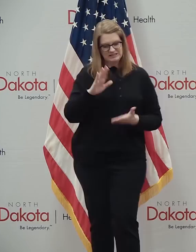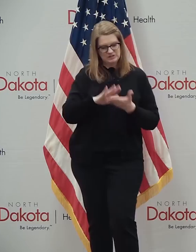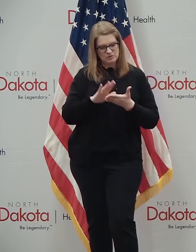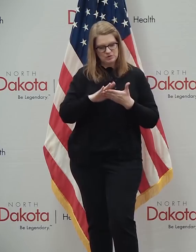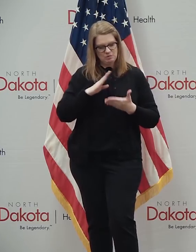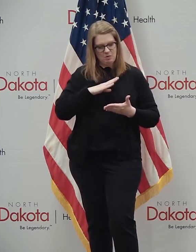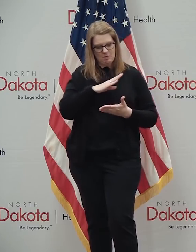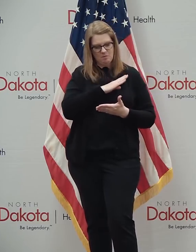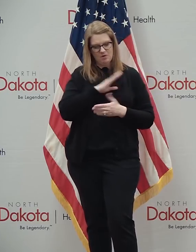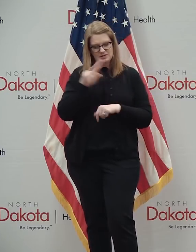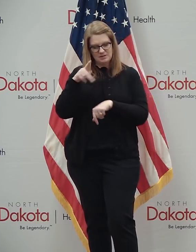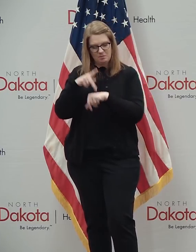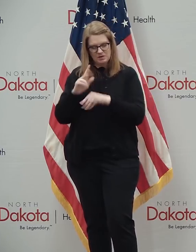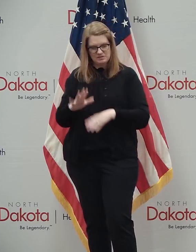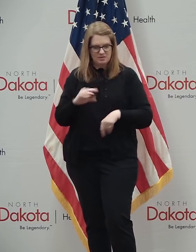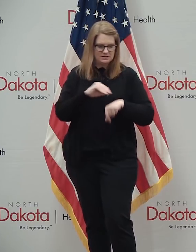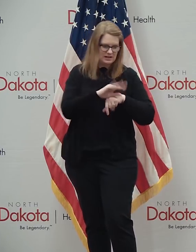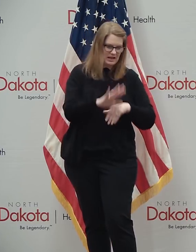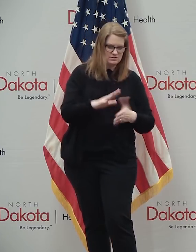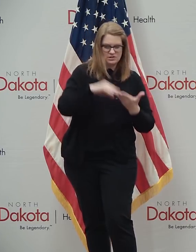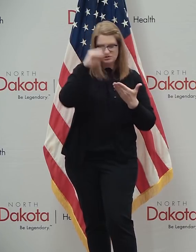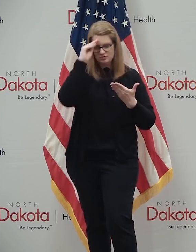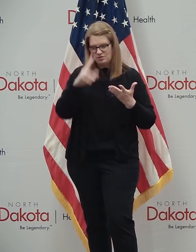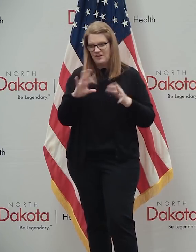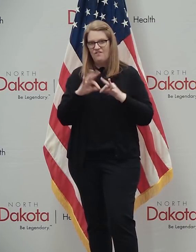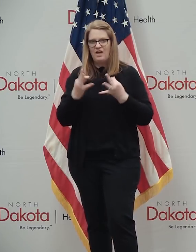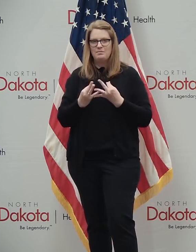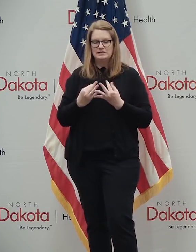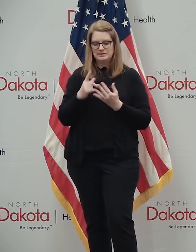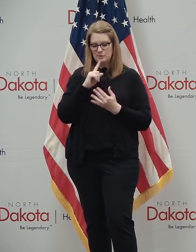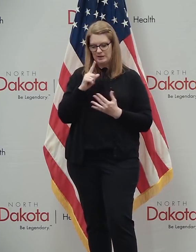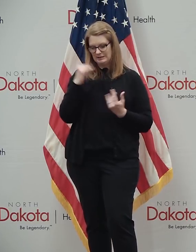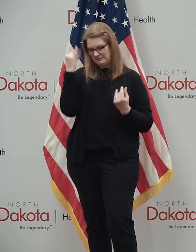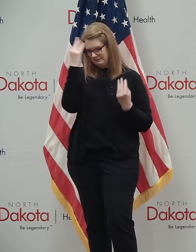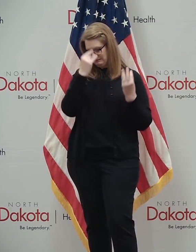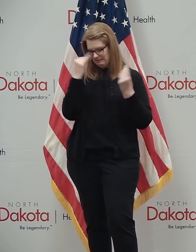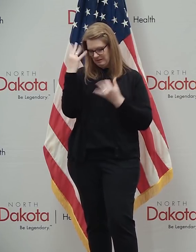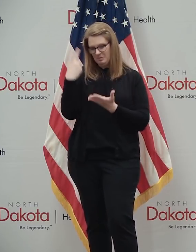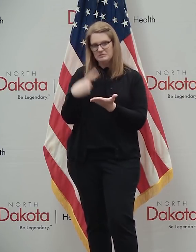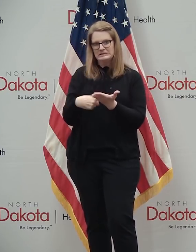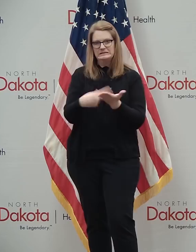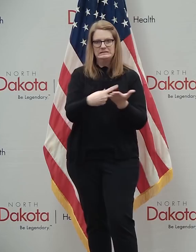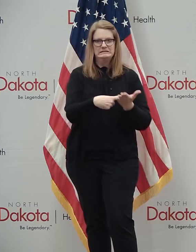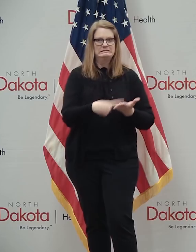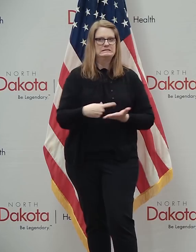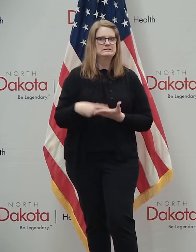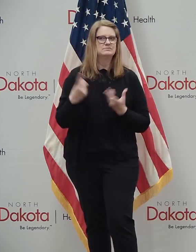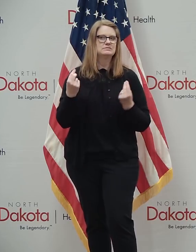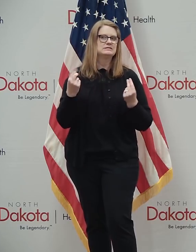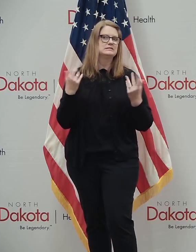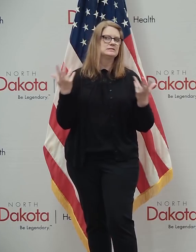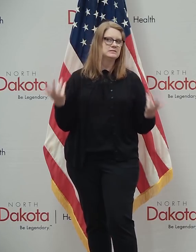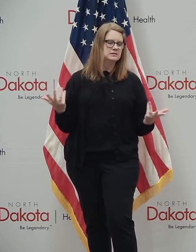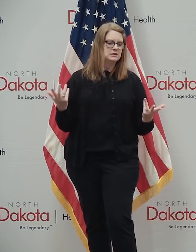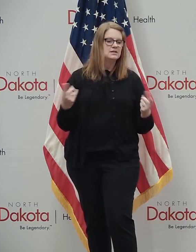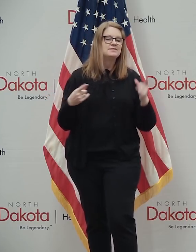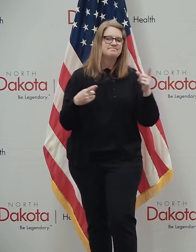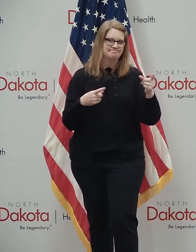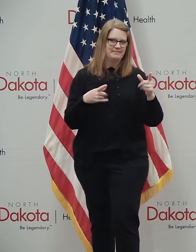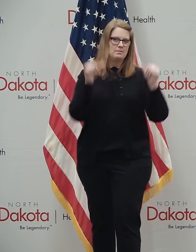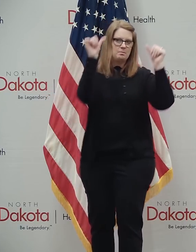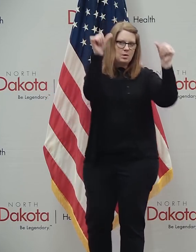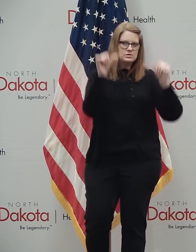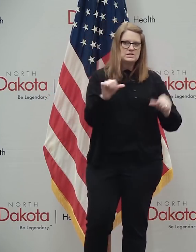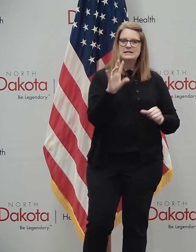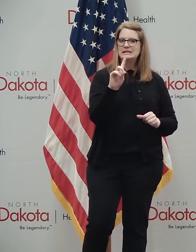school principals, their high school counselors, their students, their families, and their superintendents. This guidance will be posted on our